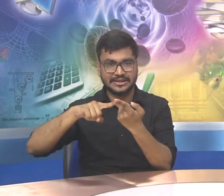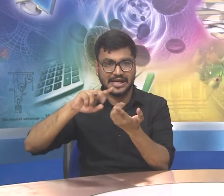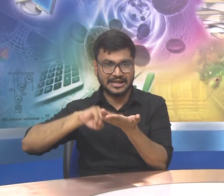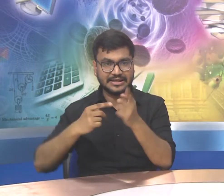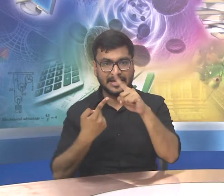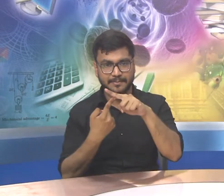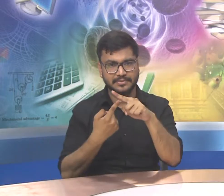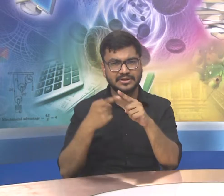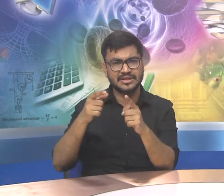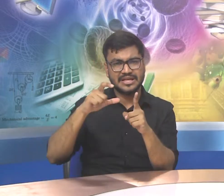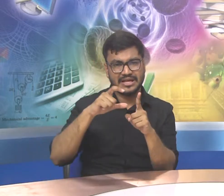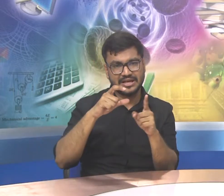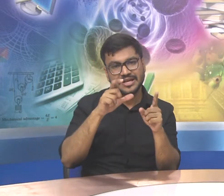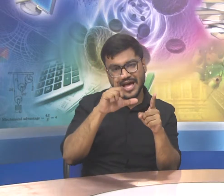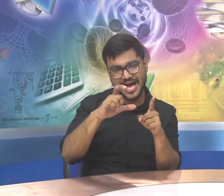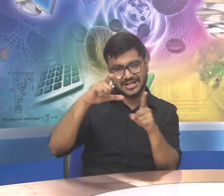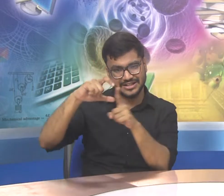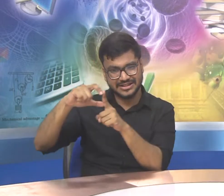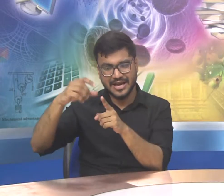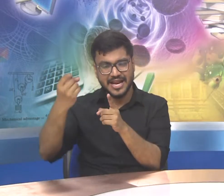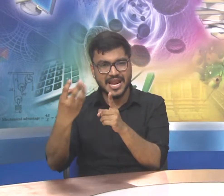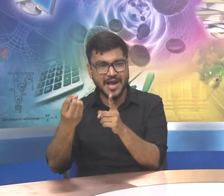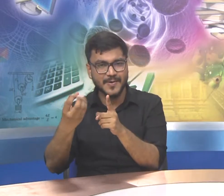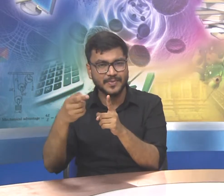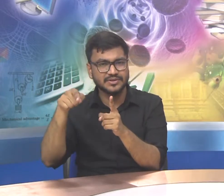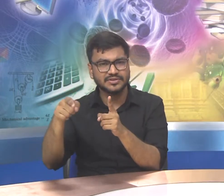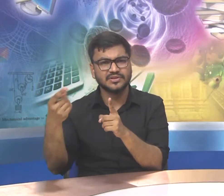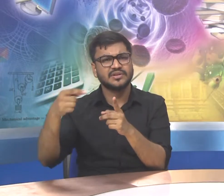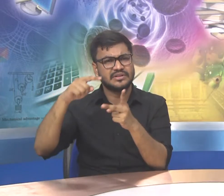Second is current deposit account.